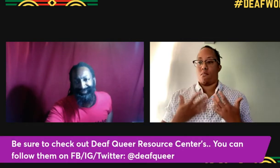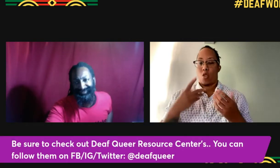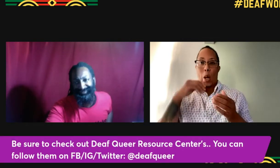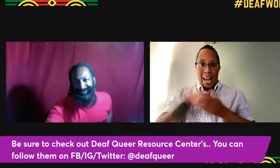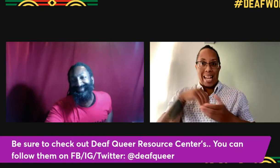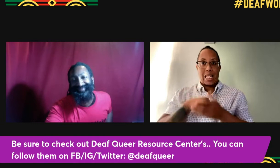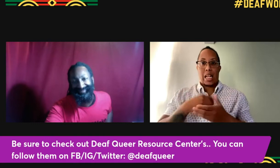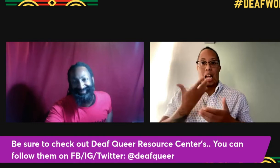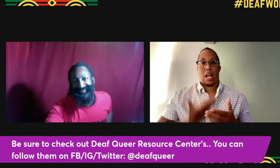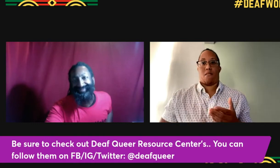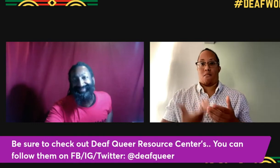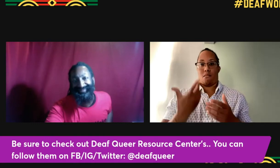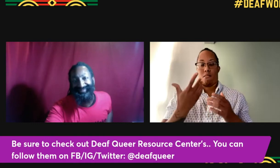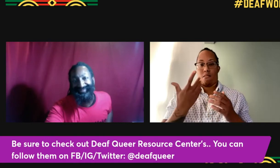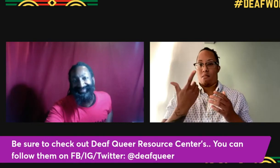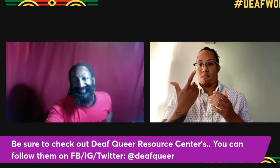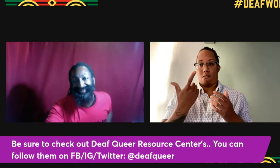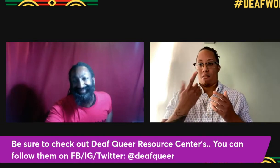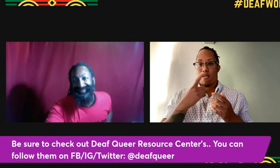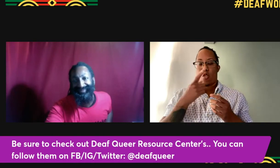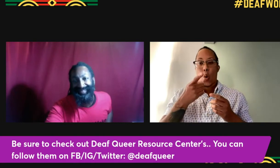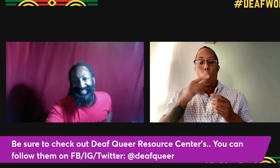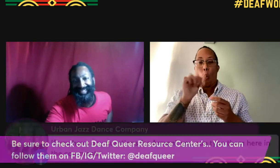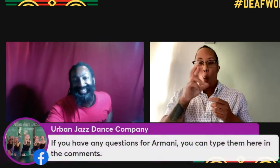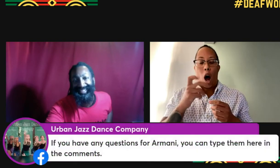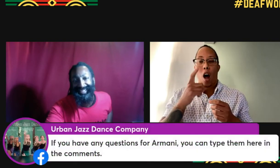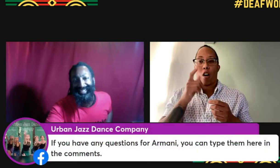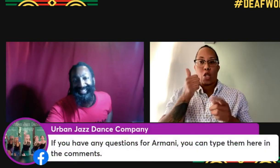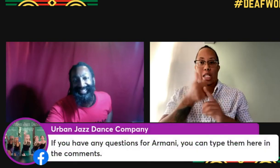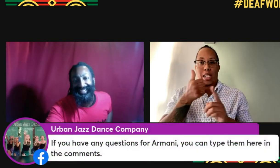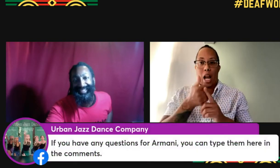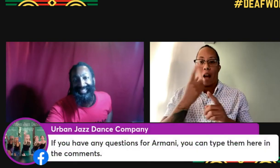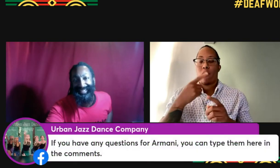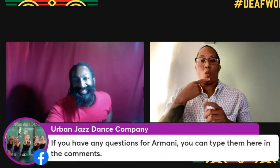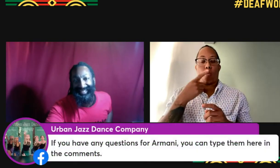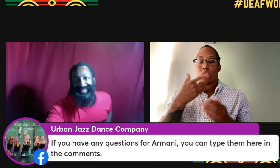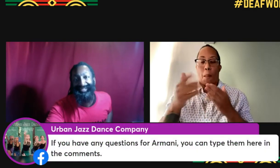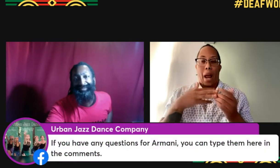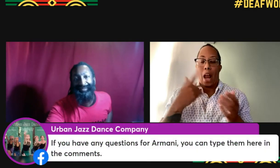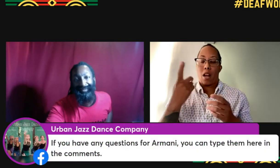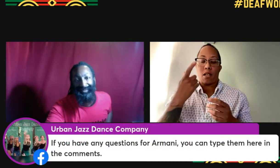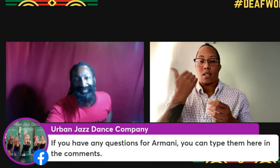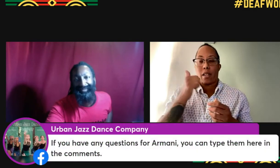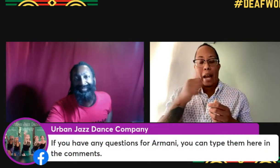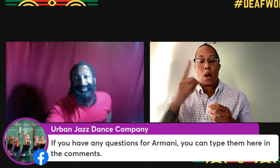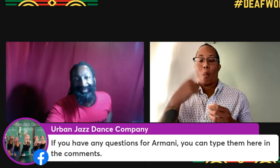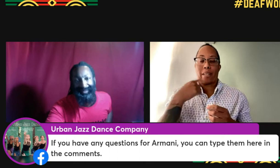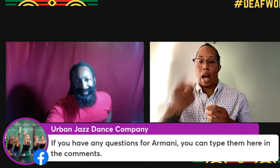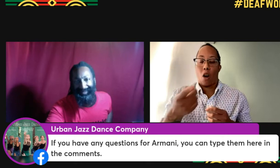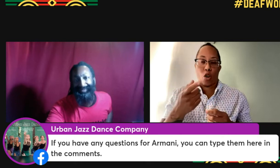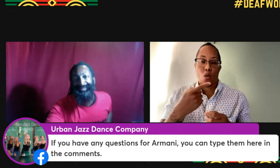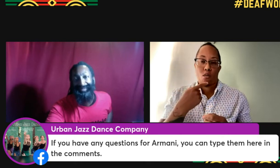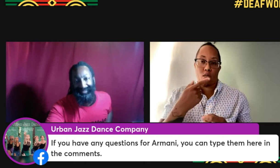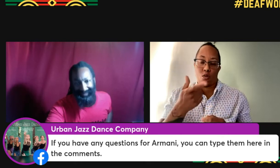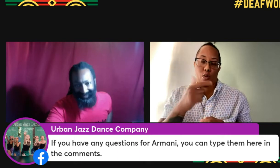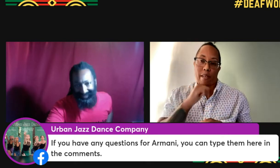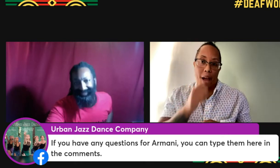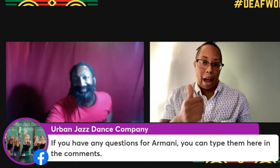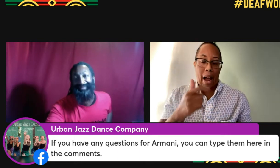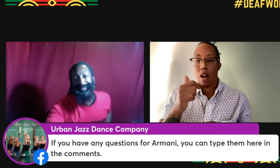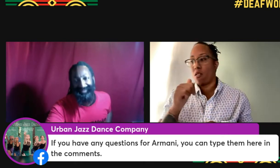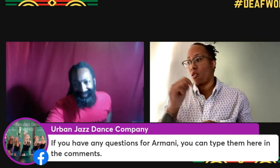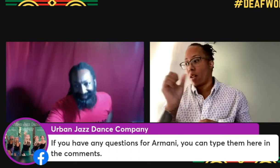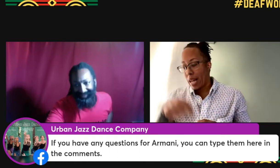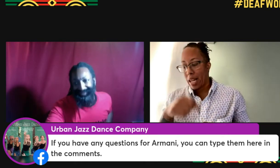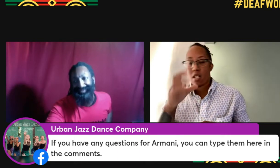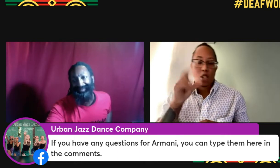No, I think beauty and beautiful is that you are living your authentic self inside. You know, you are yourself, no matter what anyone tells